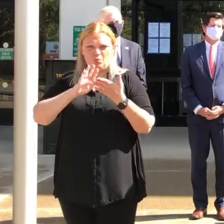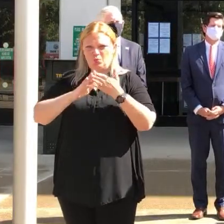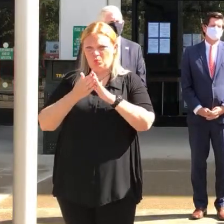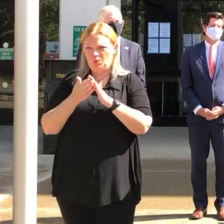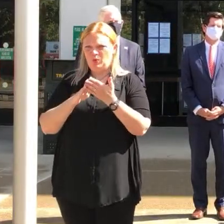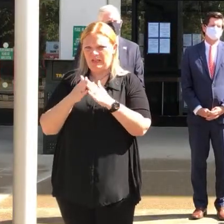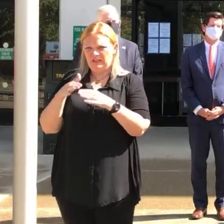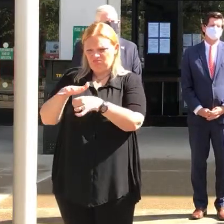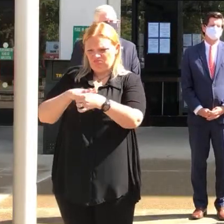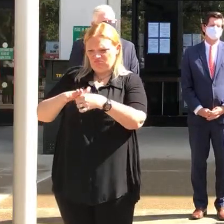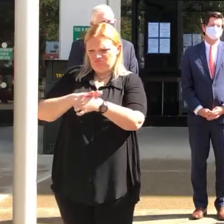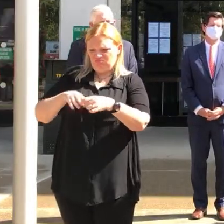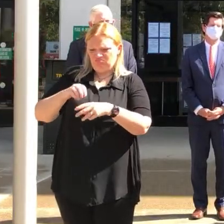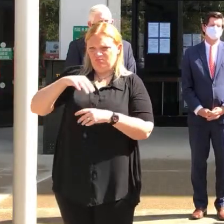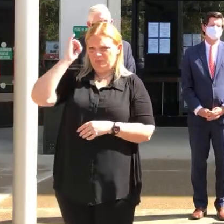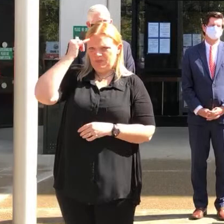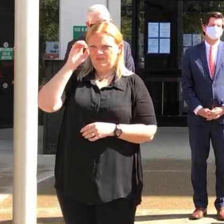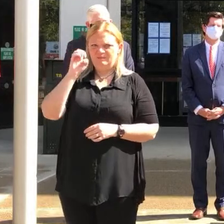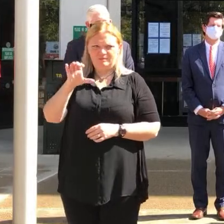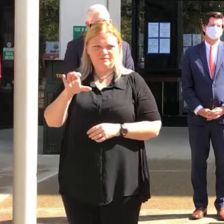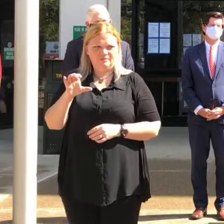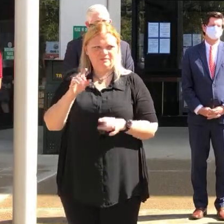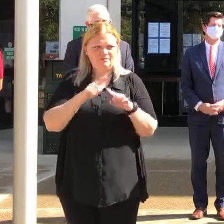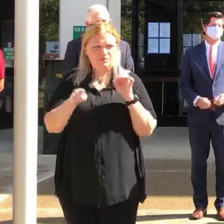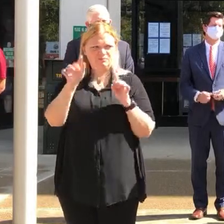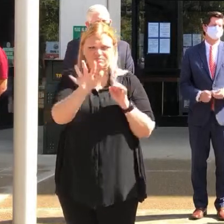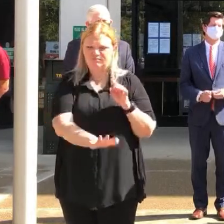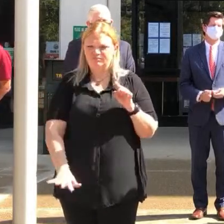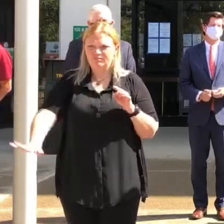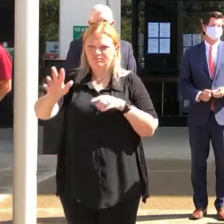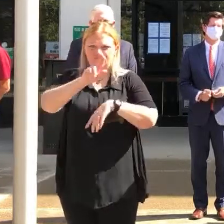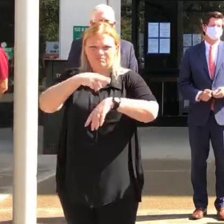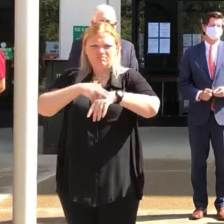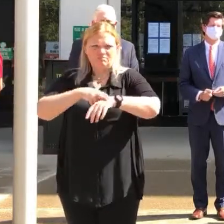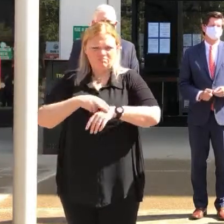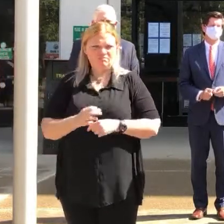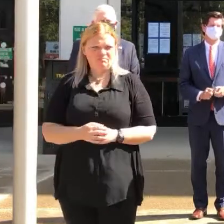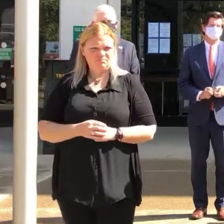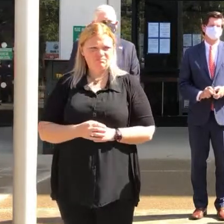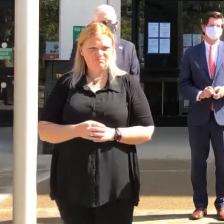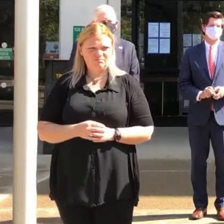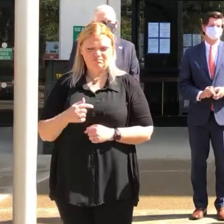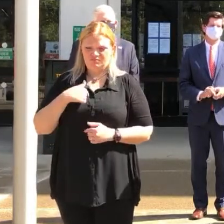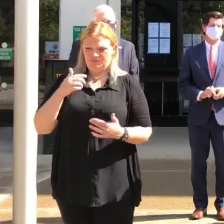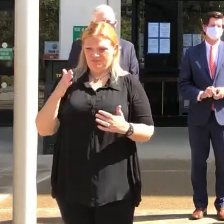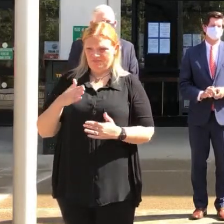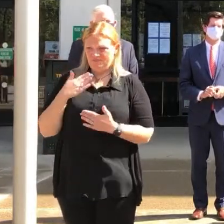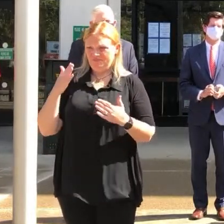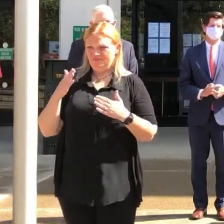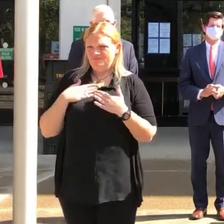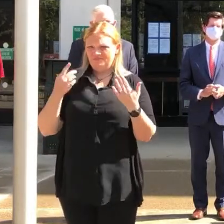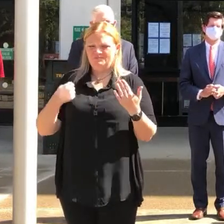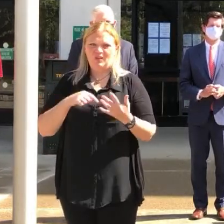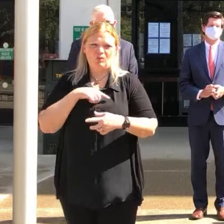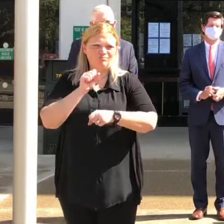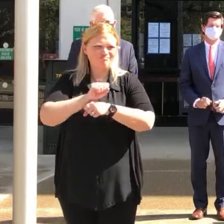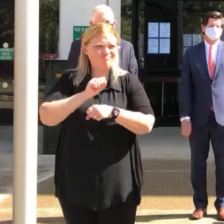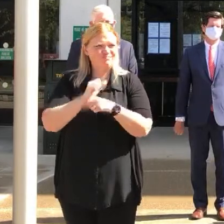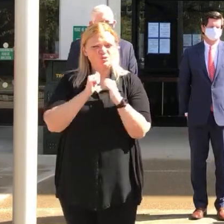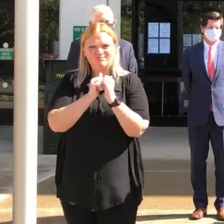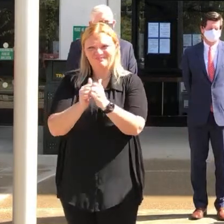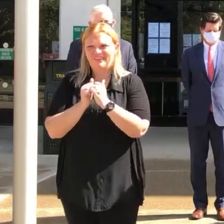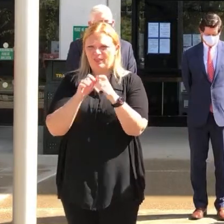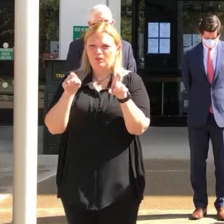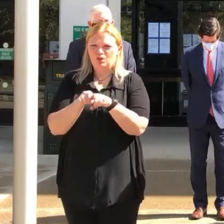communities here in Buffalo and Erie County, but across the nation. I am glad that we are working together as